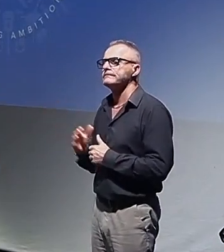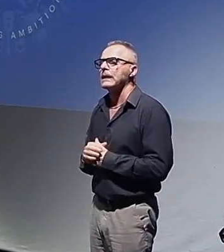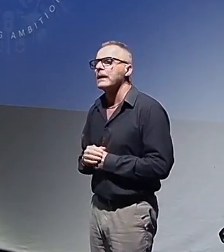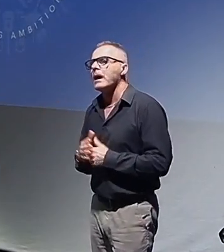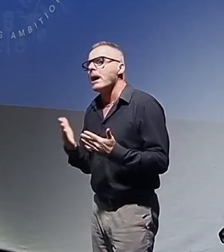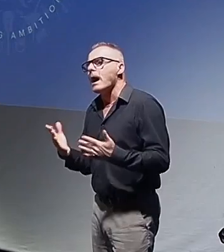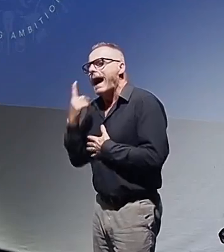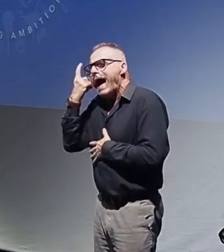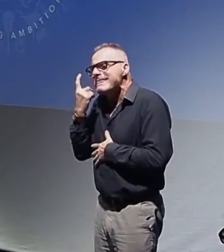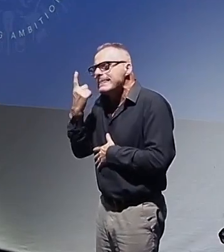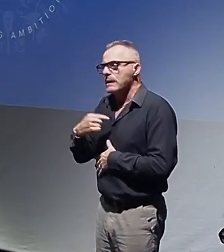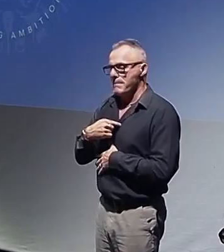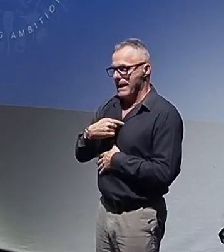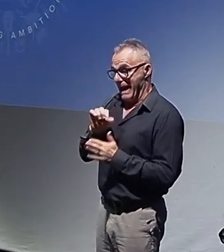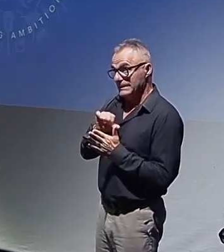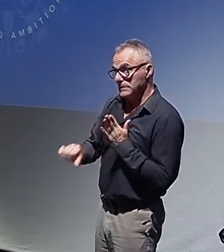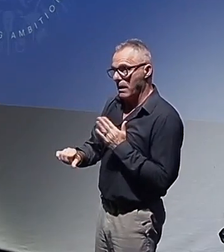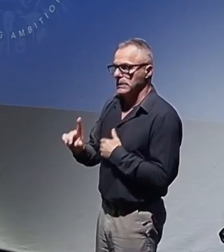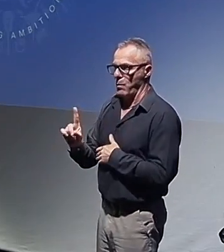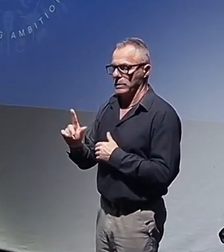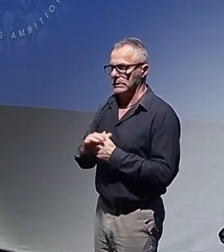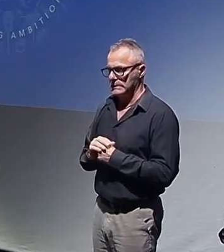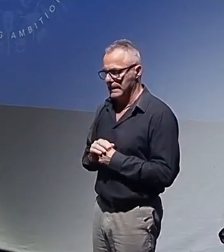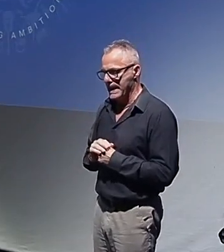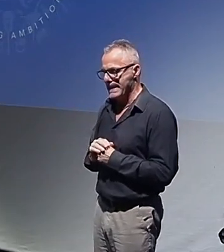I think I began to